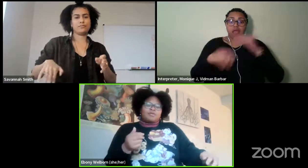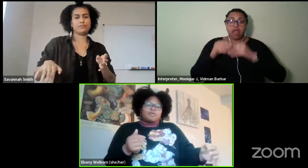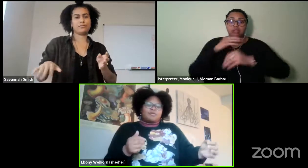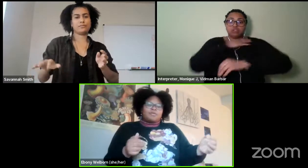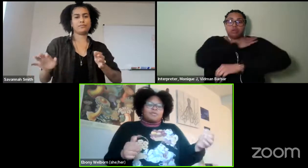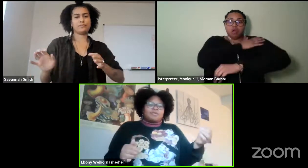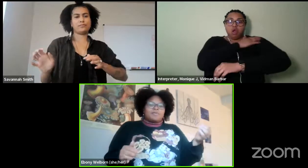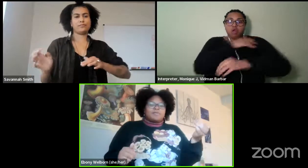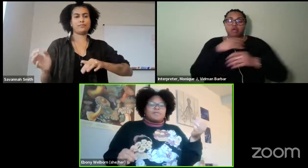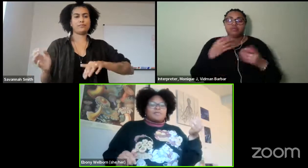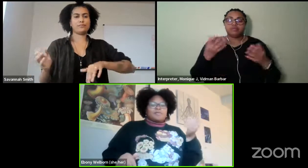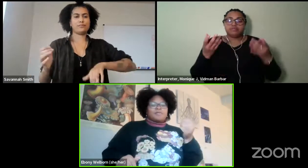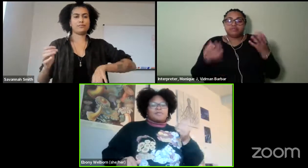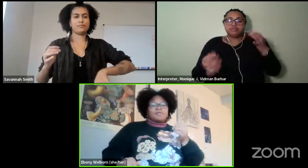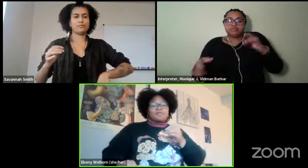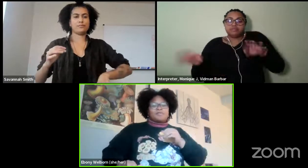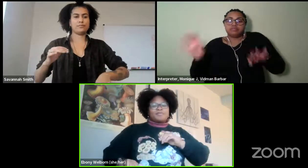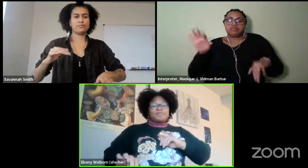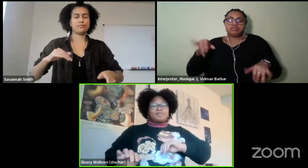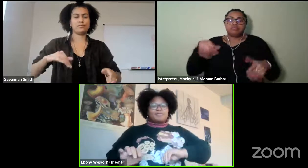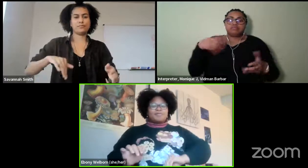elbow.